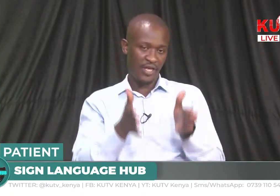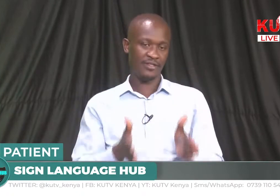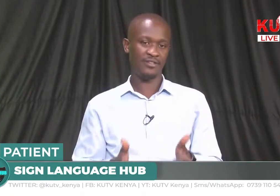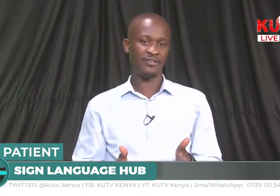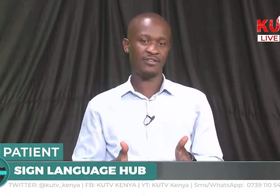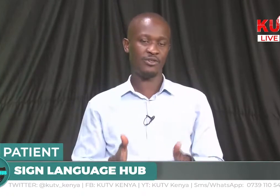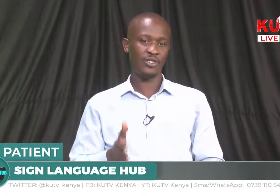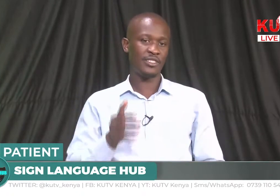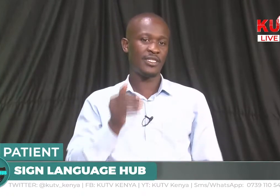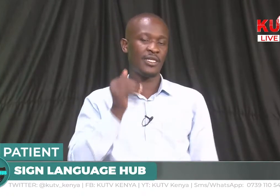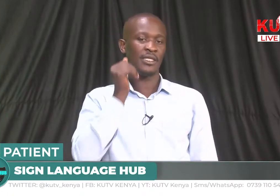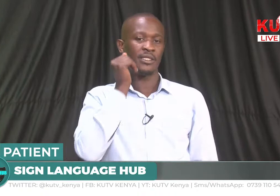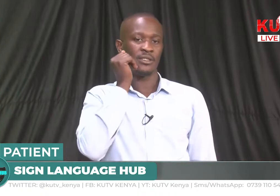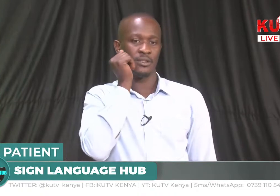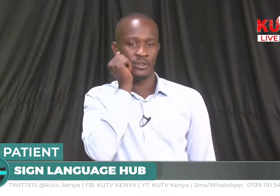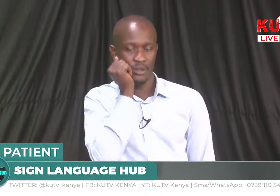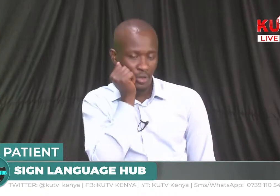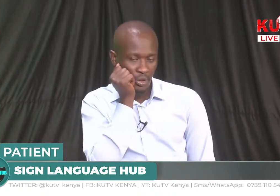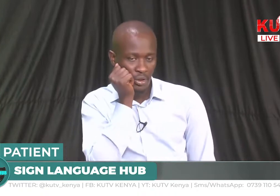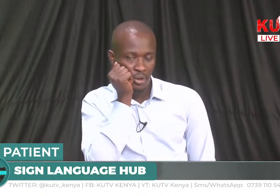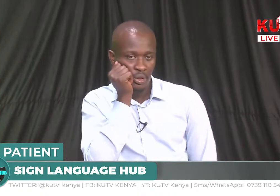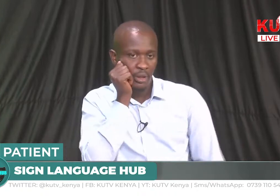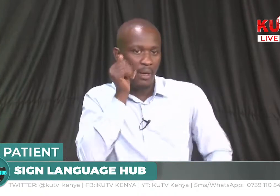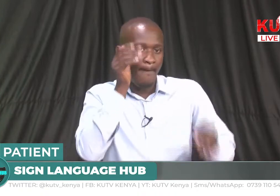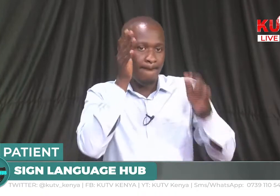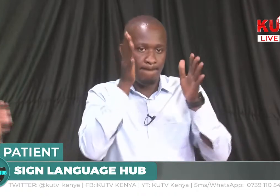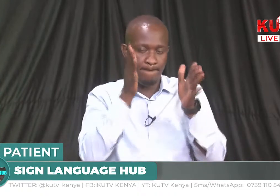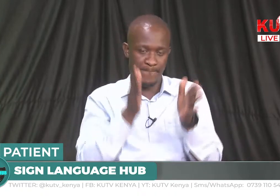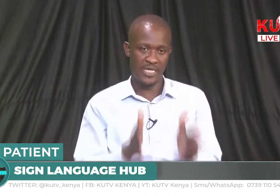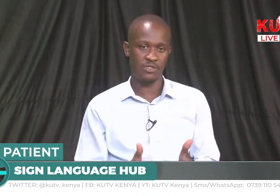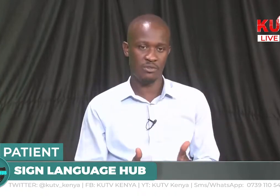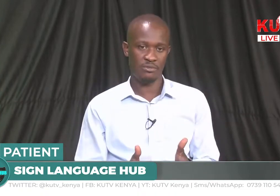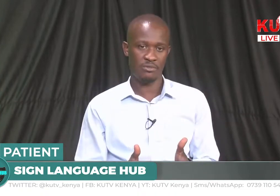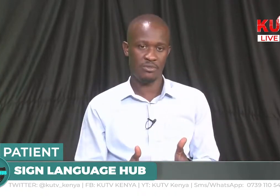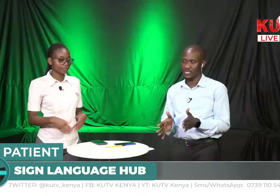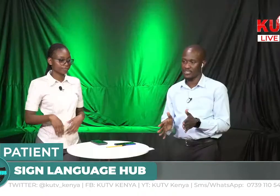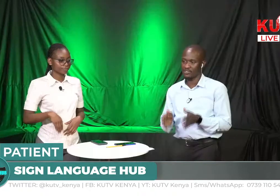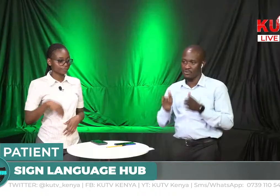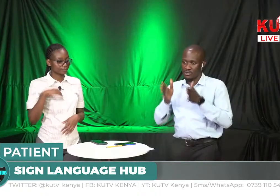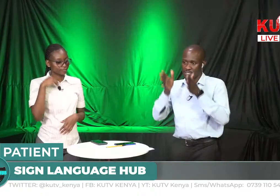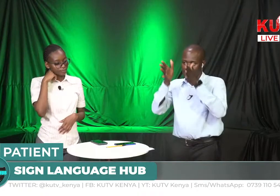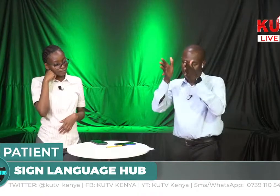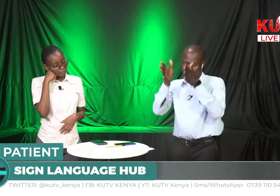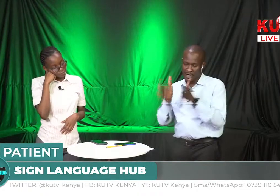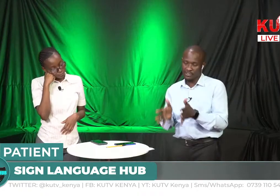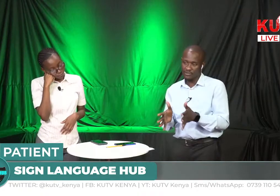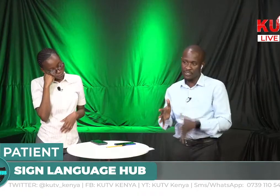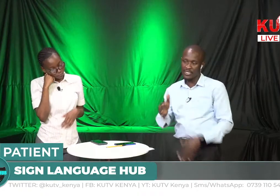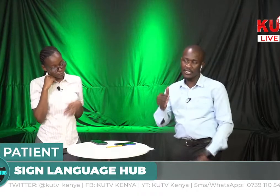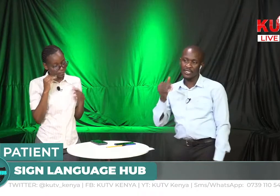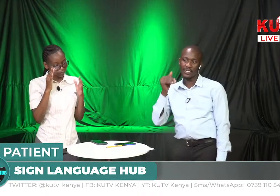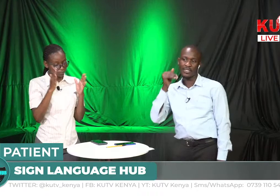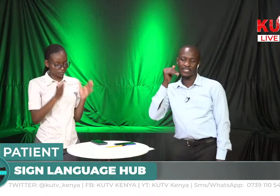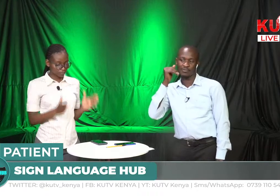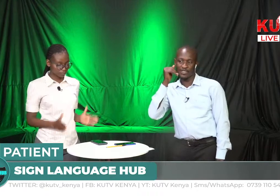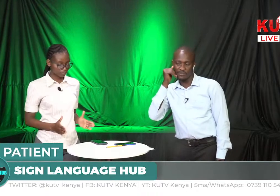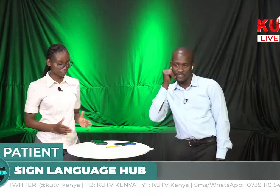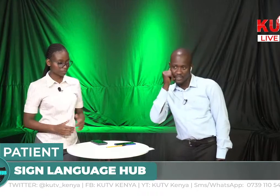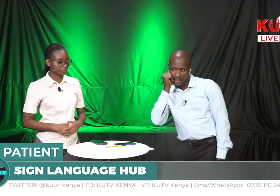patient. So this is the sick person. All right, so this is person, then this person is sick.